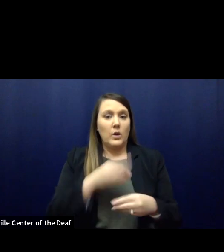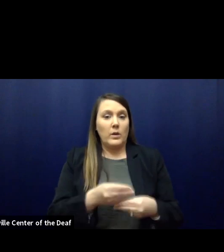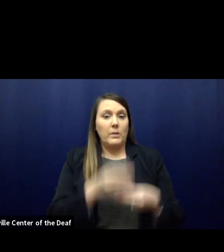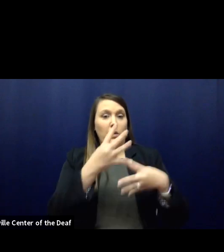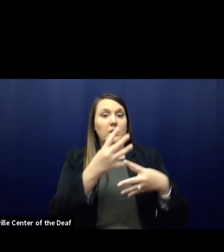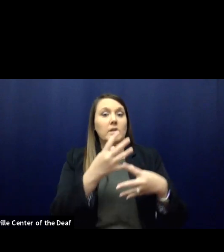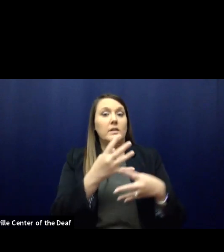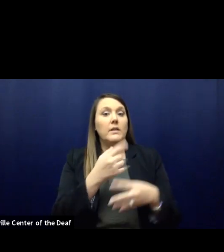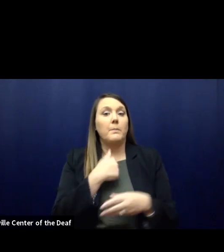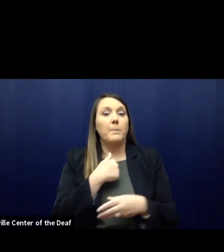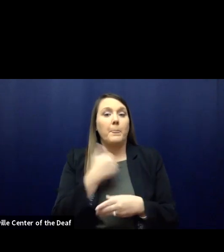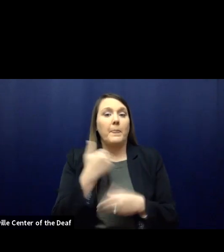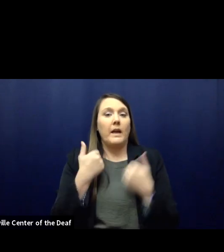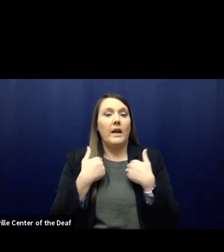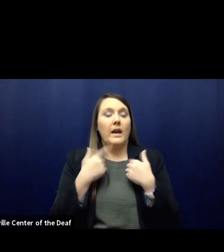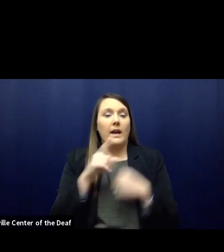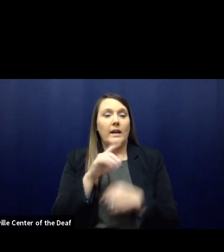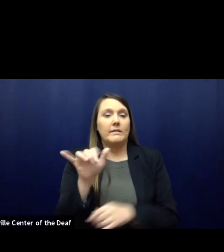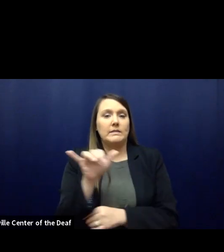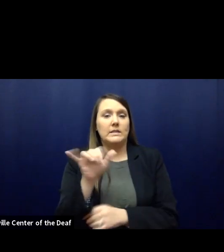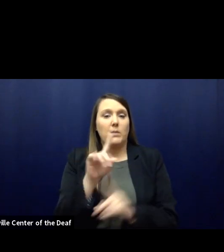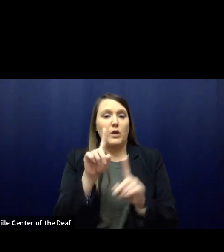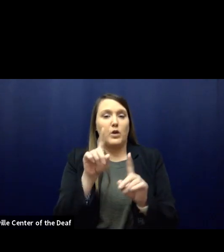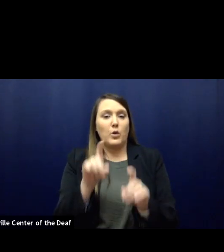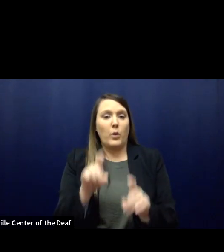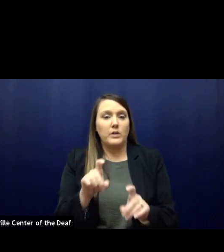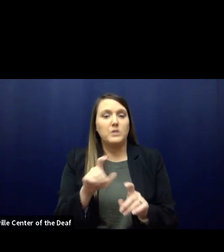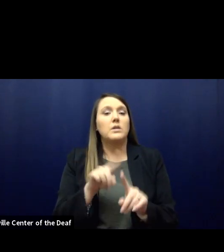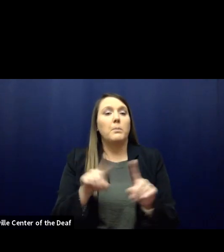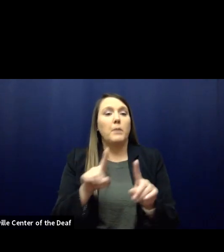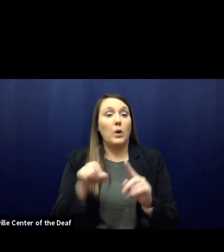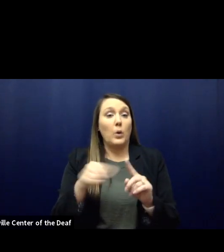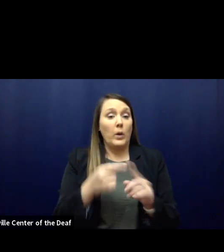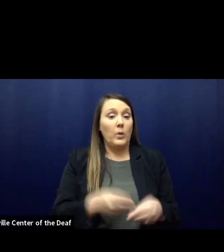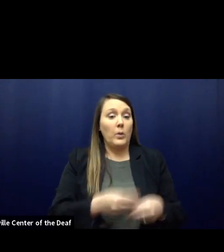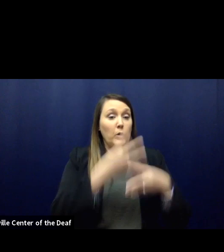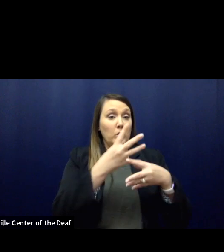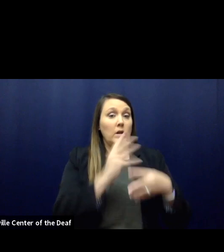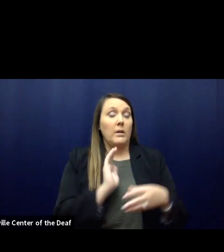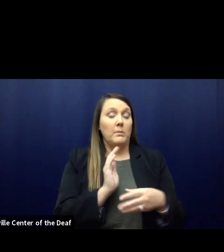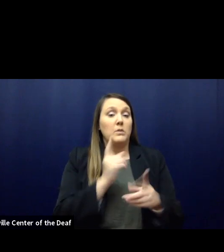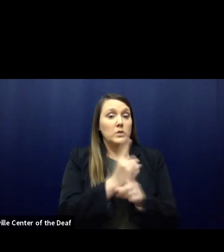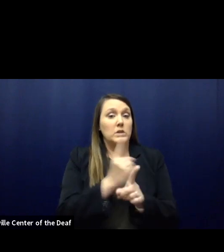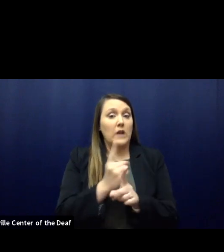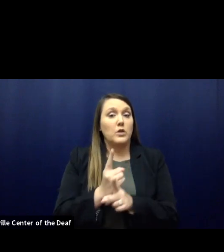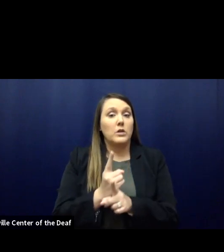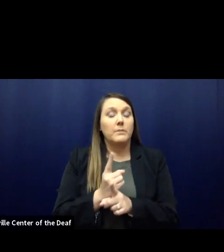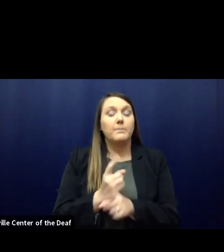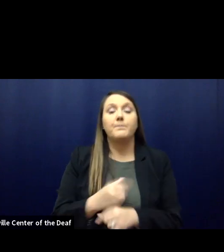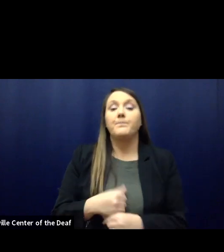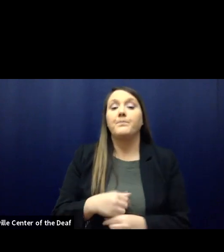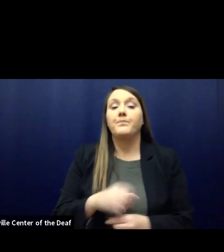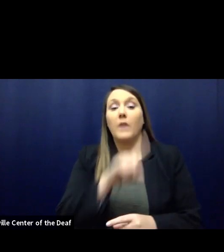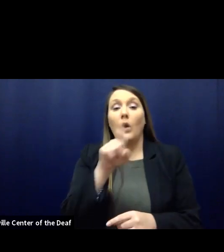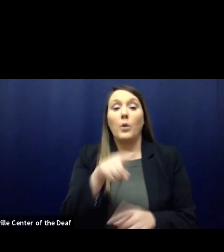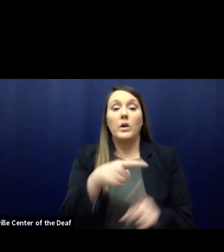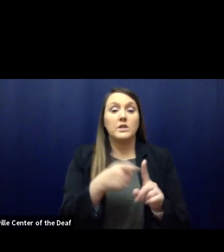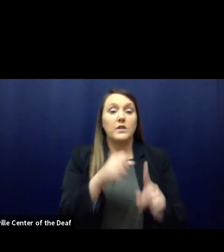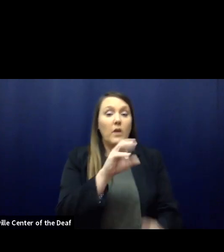I had a similar question, and we looked at it, and it was accurate when we pulled it up on our end. Okay, and we have a question here from the